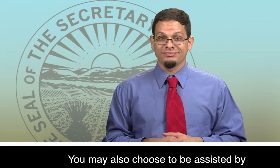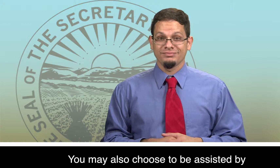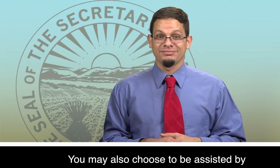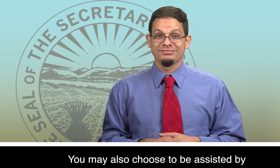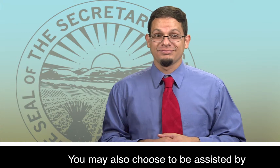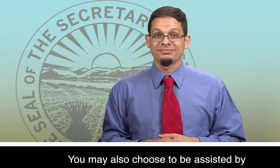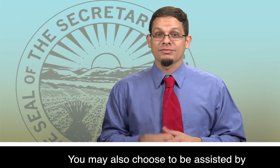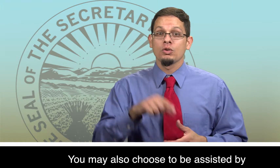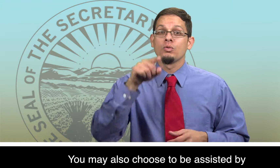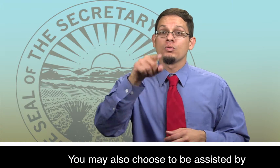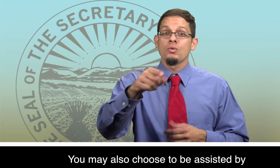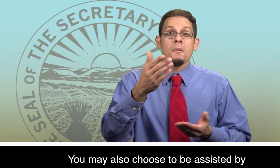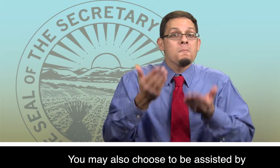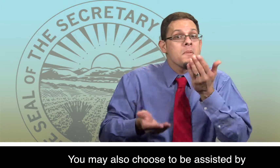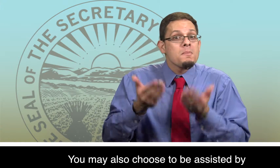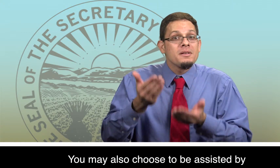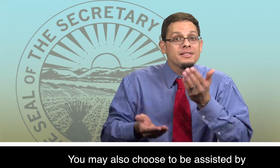You may also choose to be assisted by